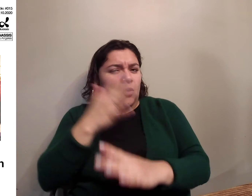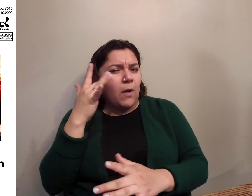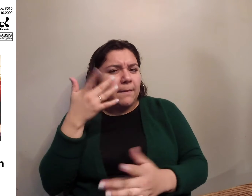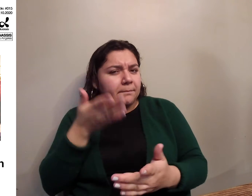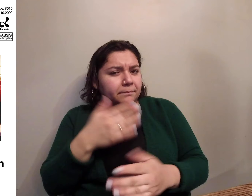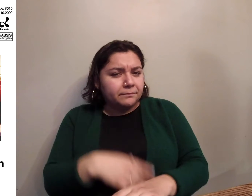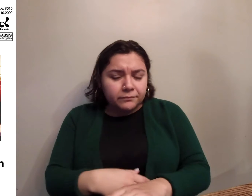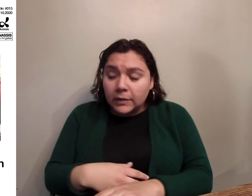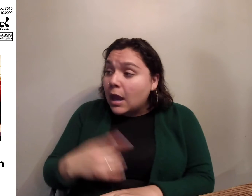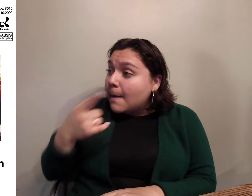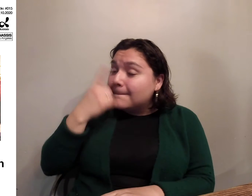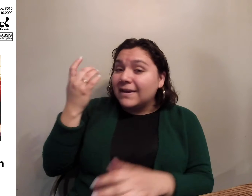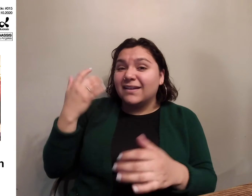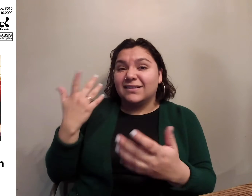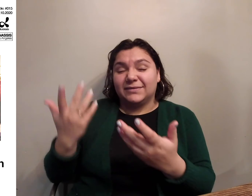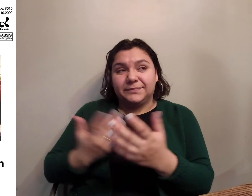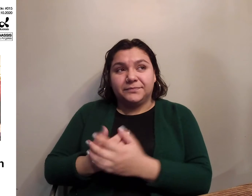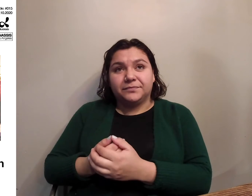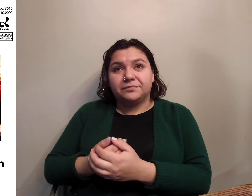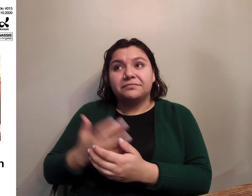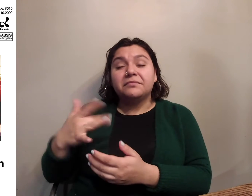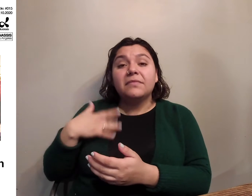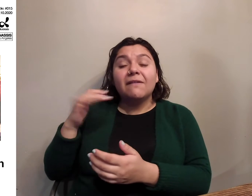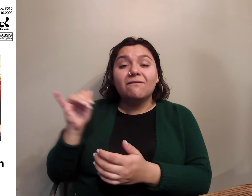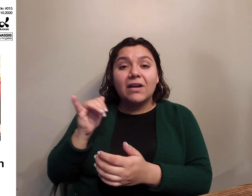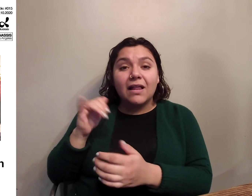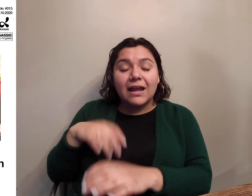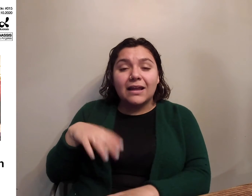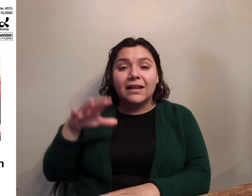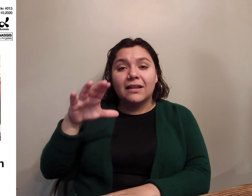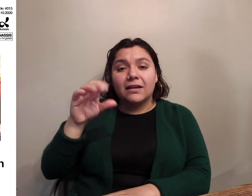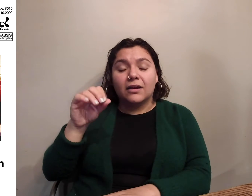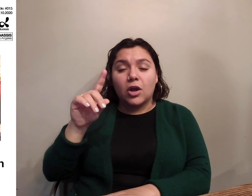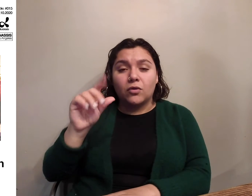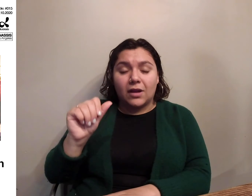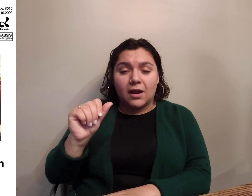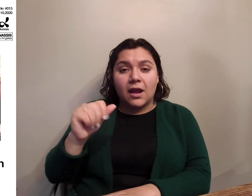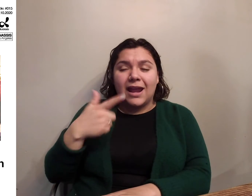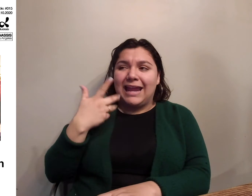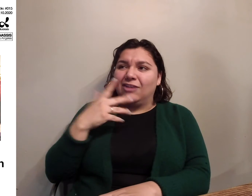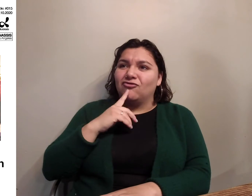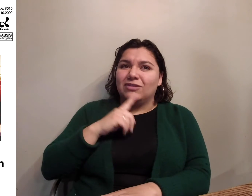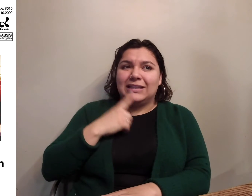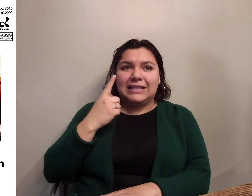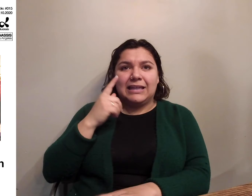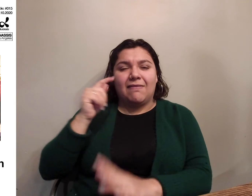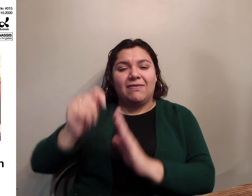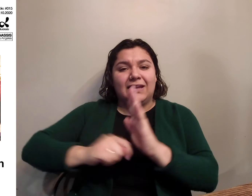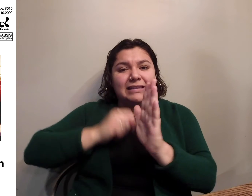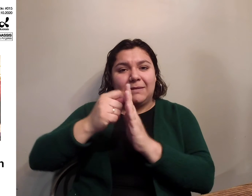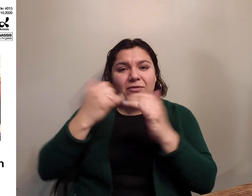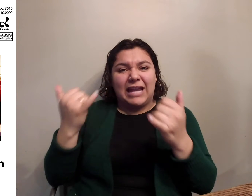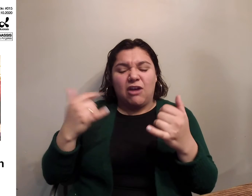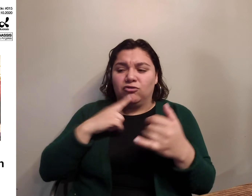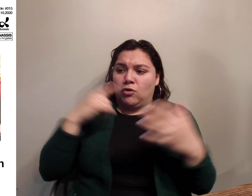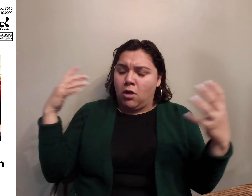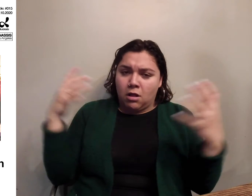You started... Because it felt like a coda, and the times are so